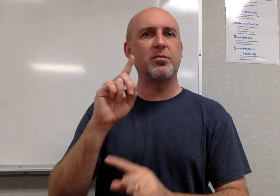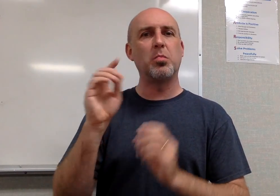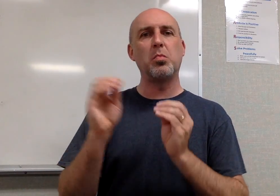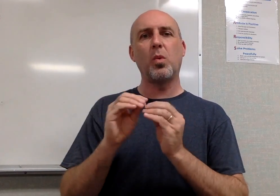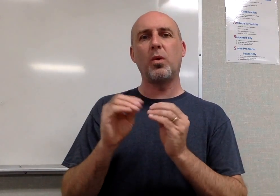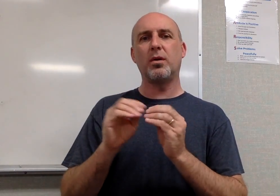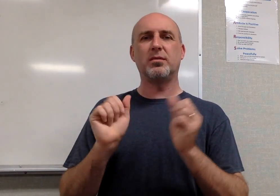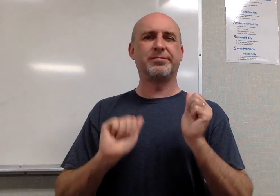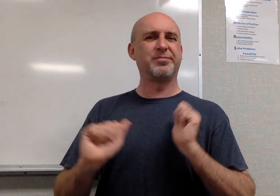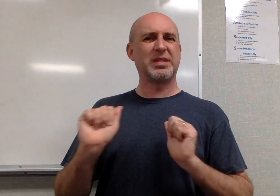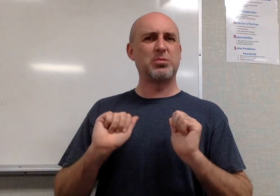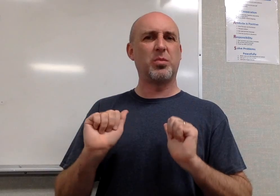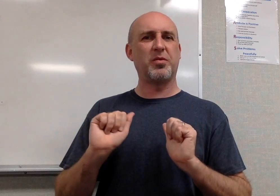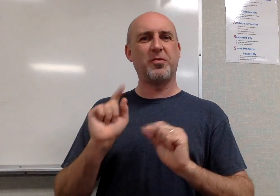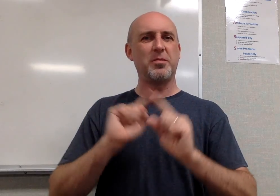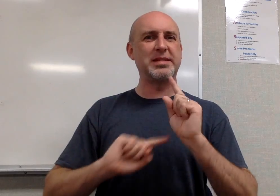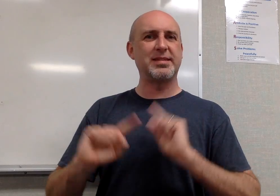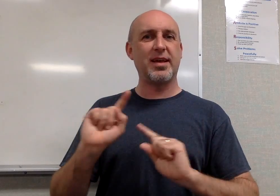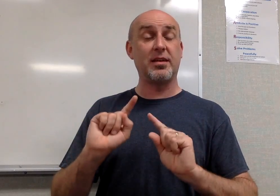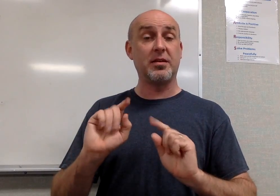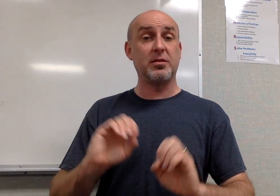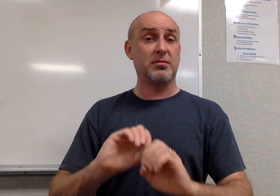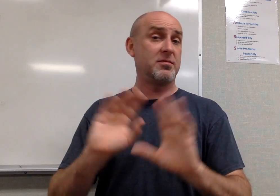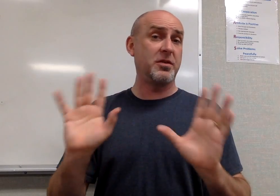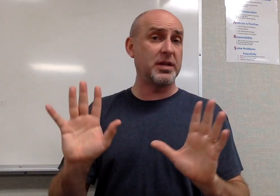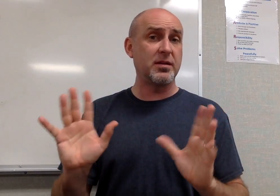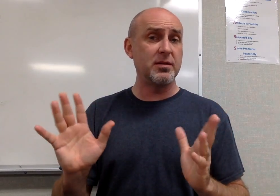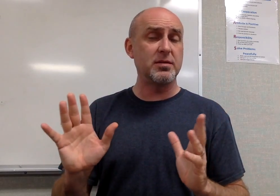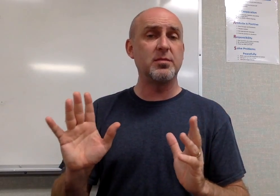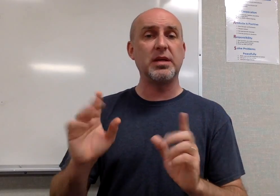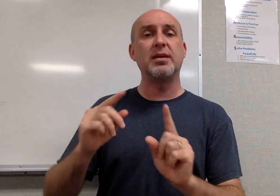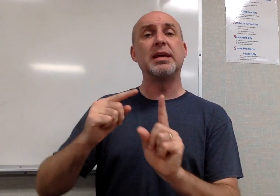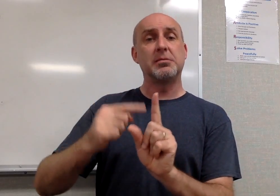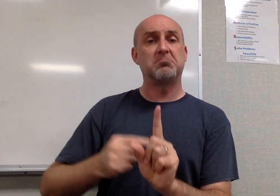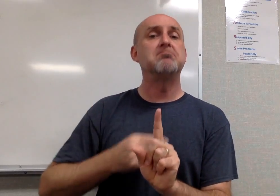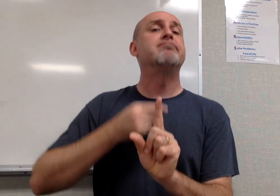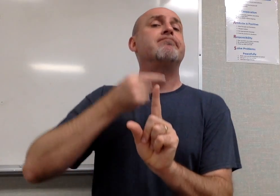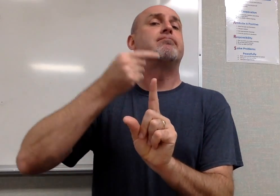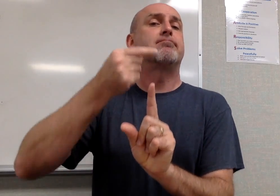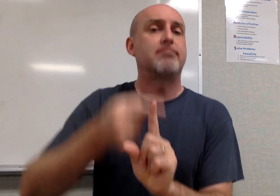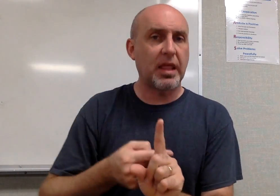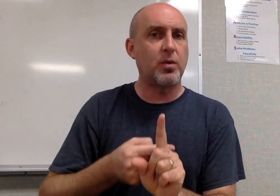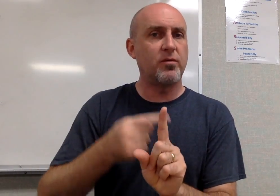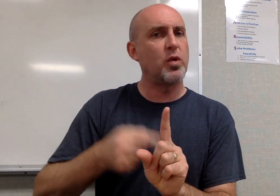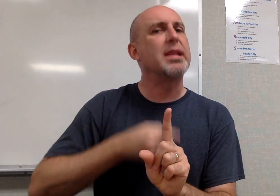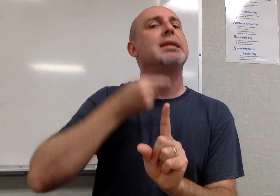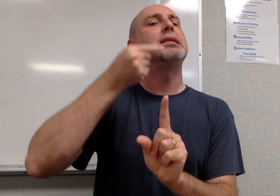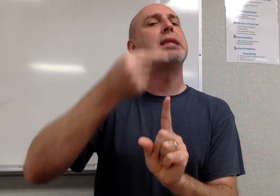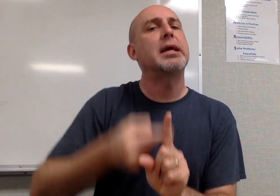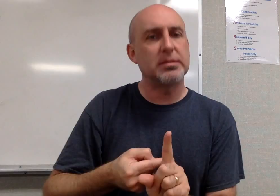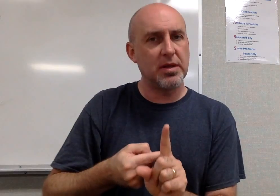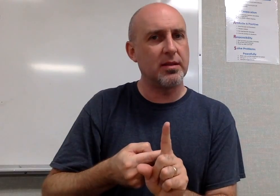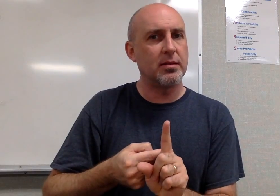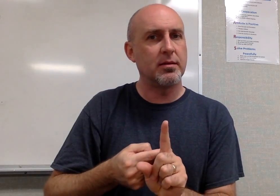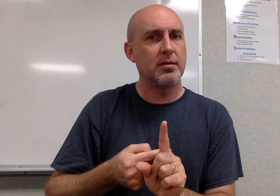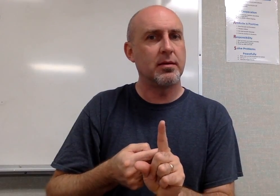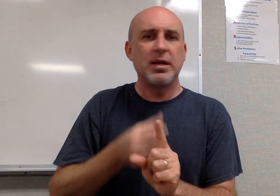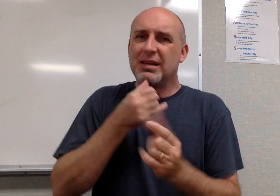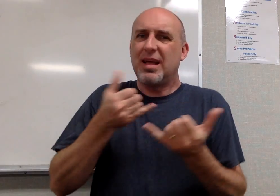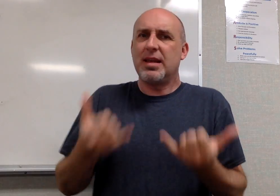more performance sign and very clear to me. not going forward, like next month. Not